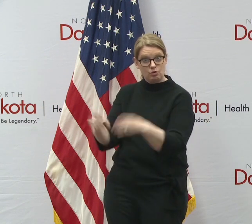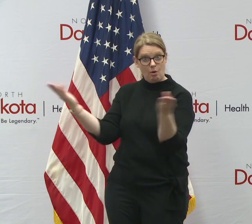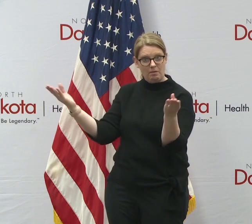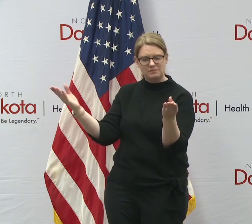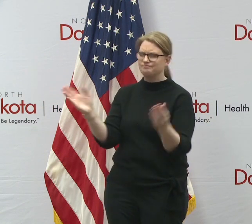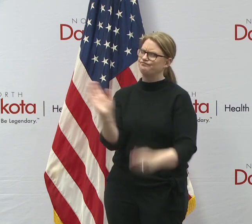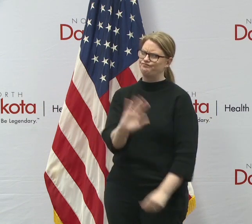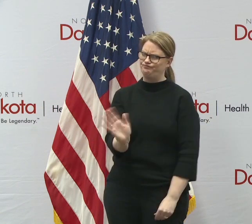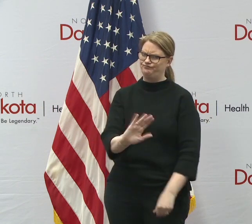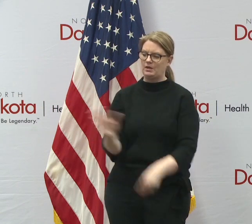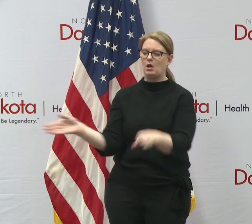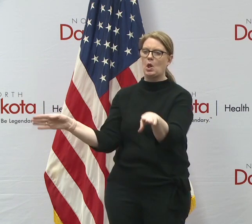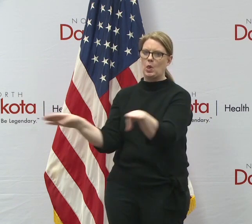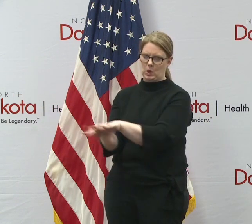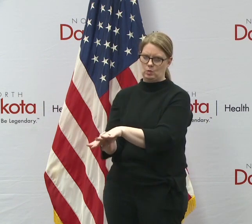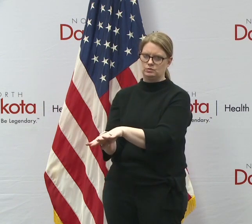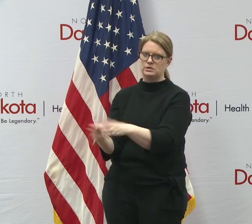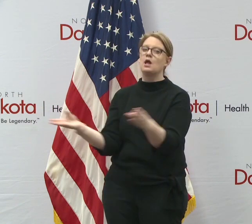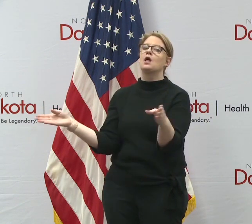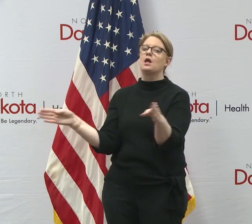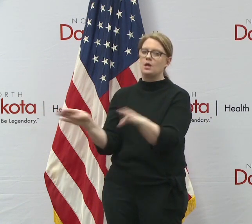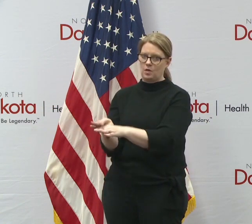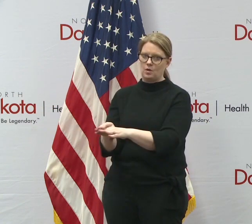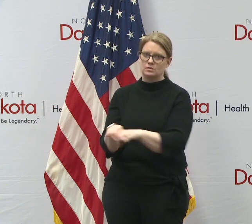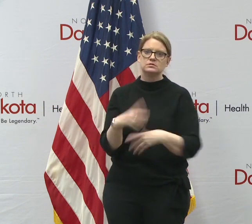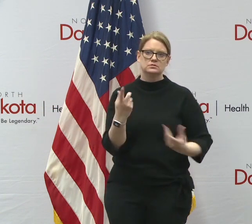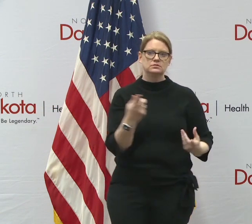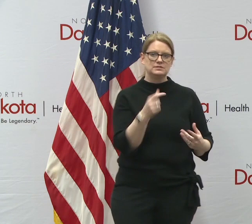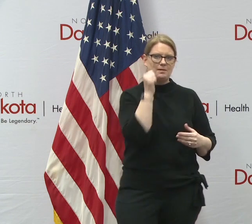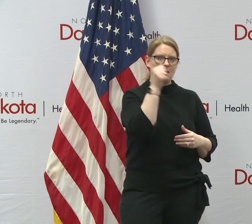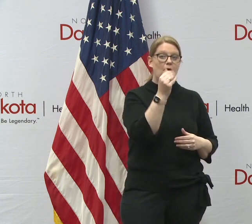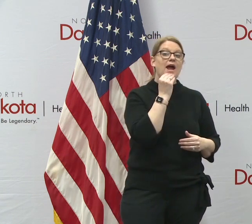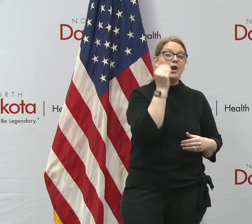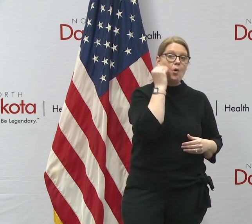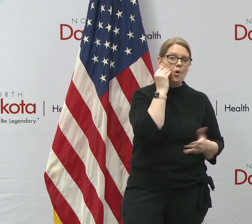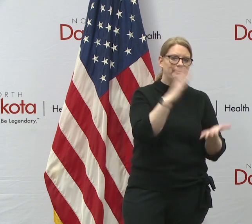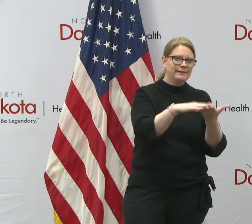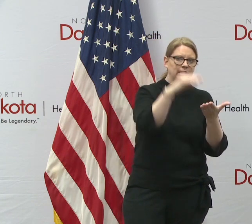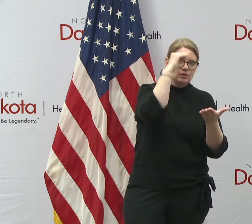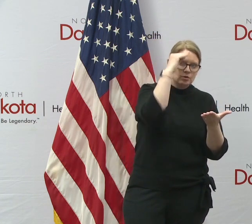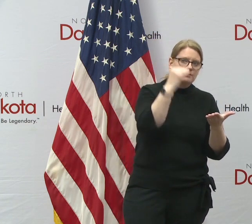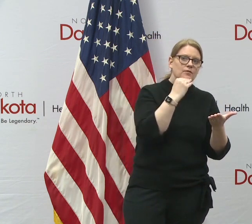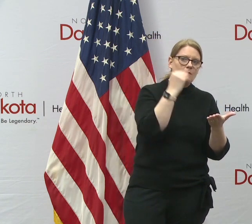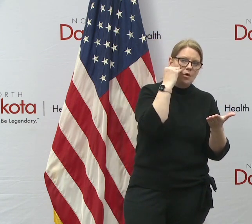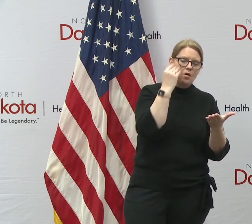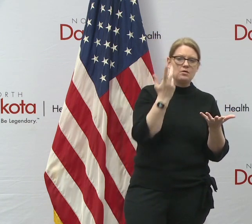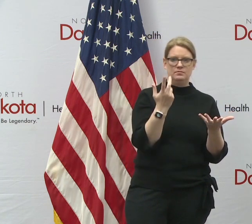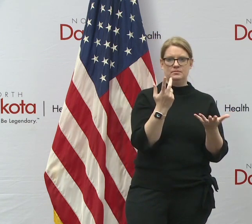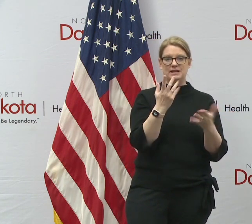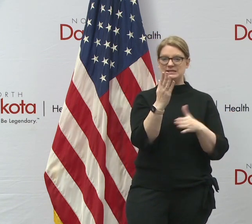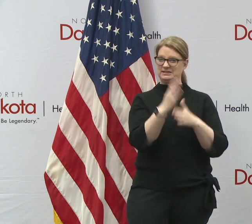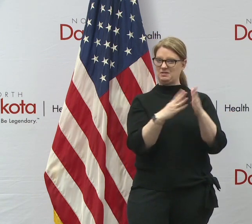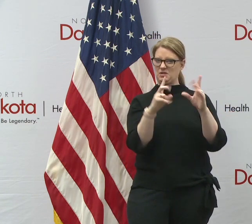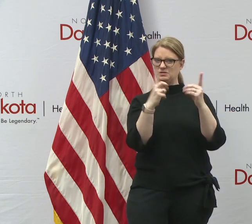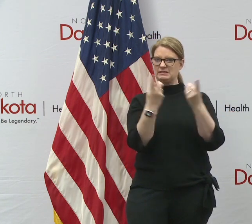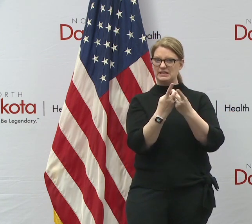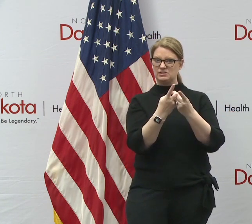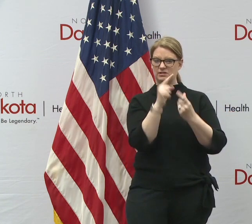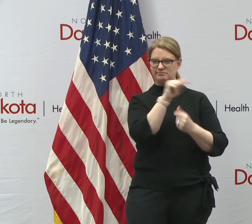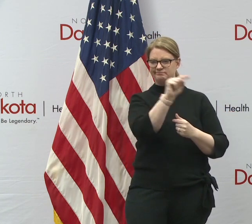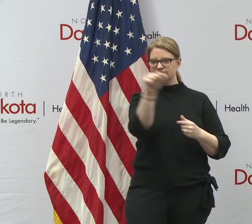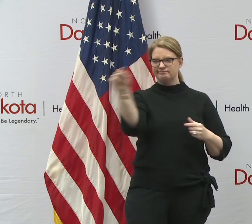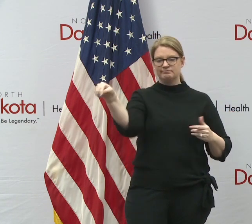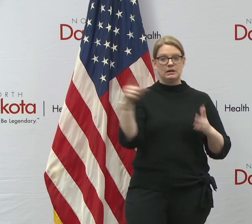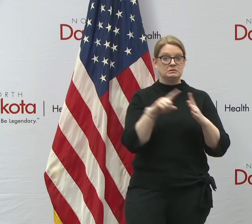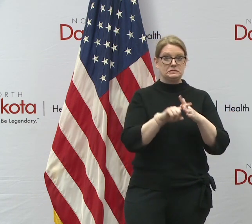notice. Students will be learning from home or in their other setting tomorrow. And again, kudos to some of those districts that have already